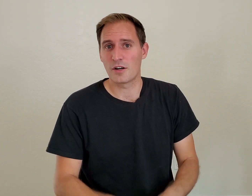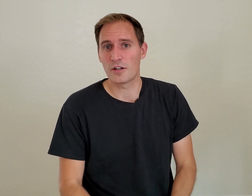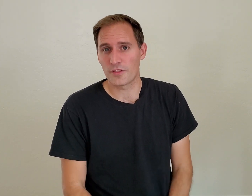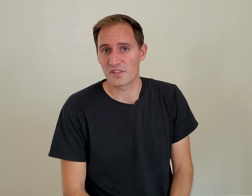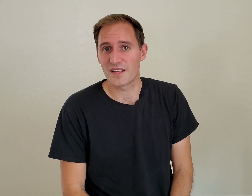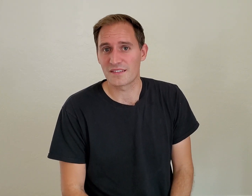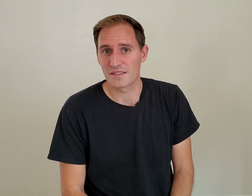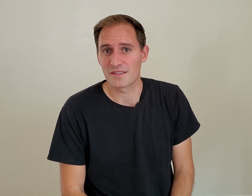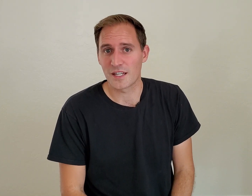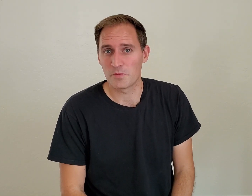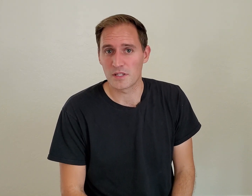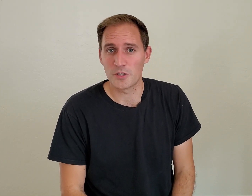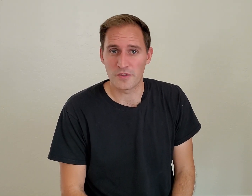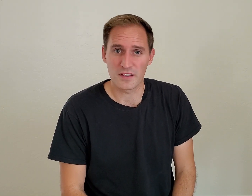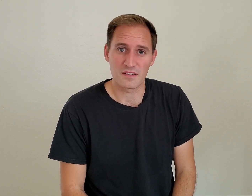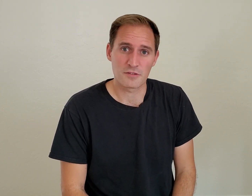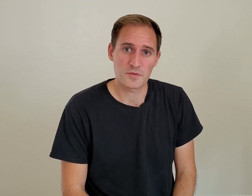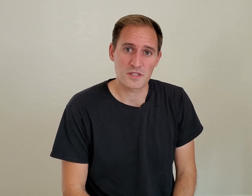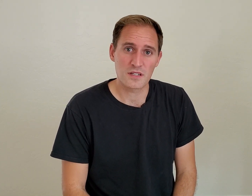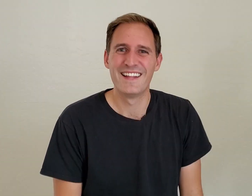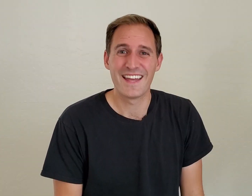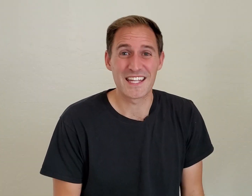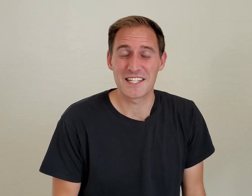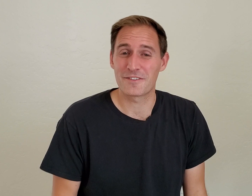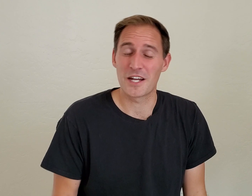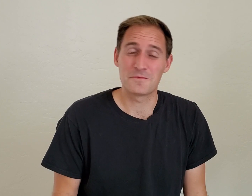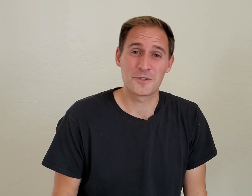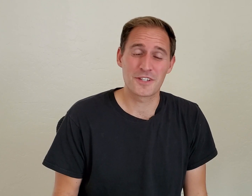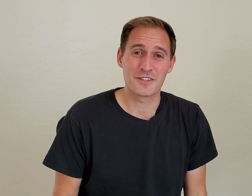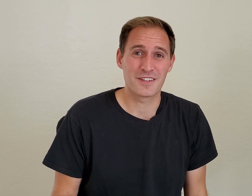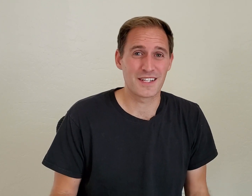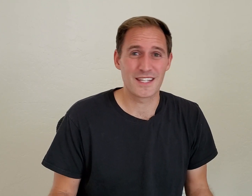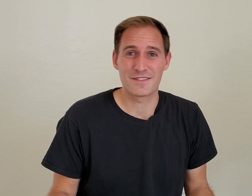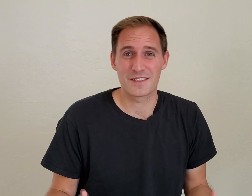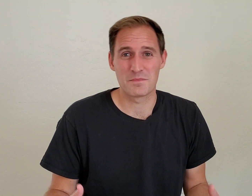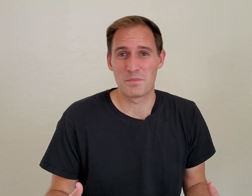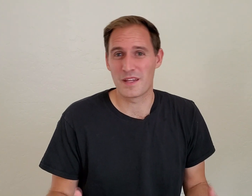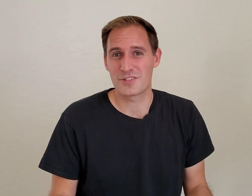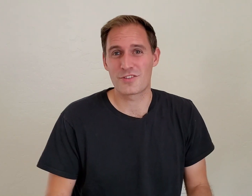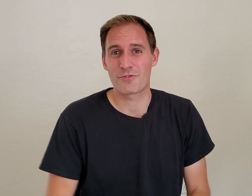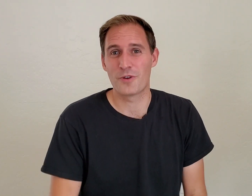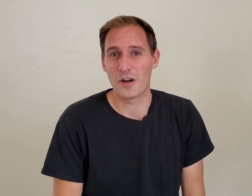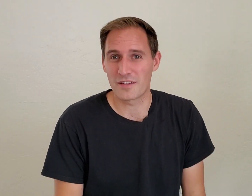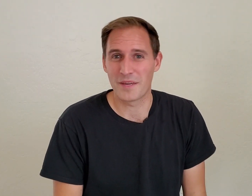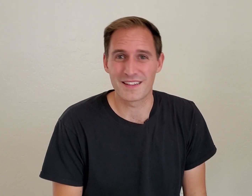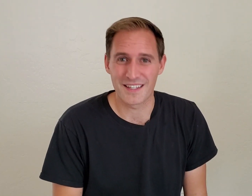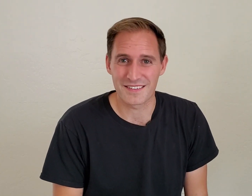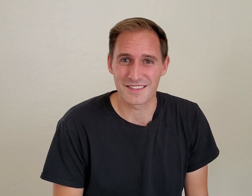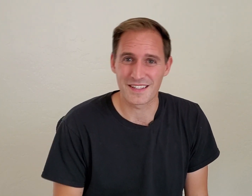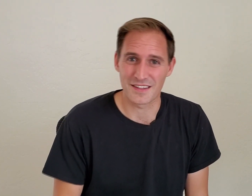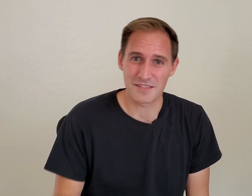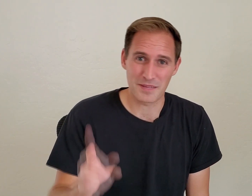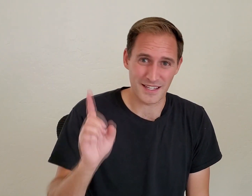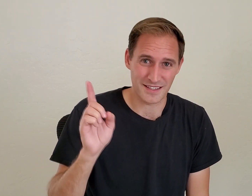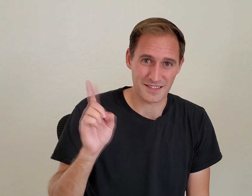those lessons down below in the description. And if you're up for it, you can even binge through all of my lessons in this playlist up